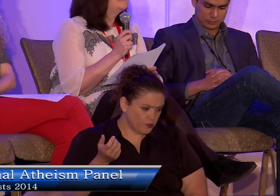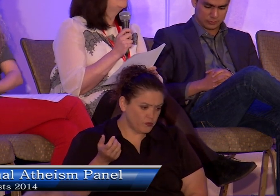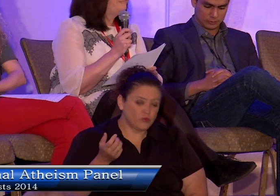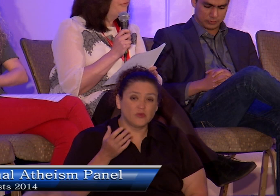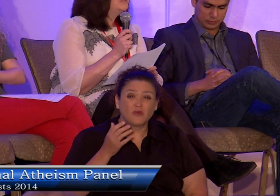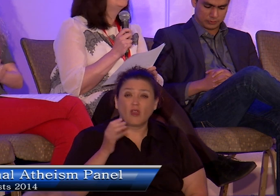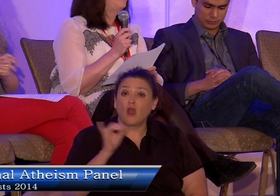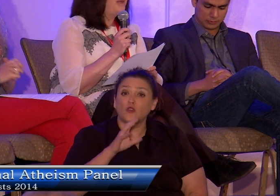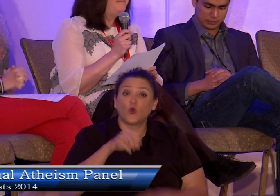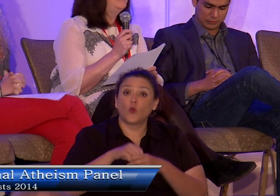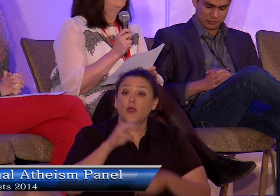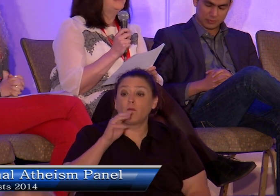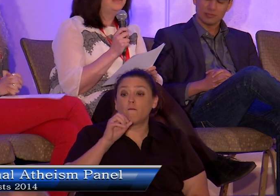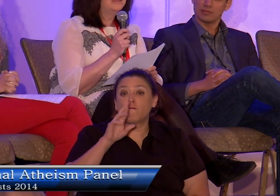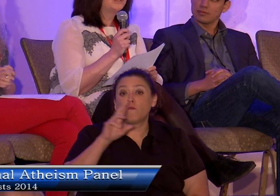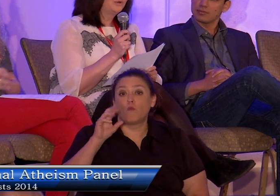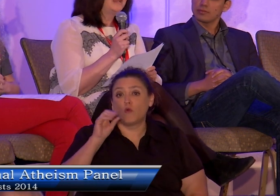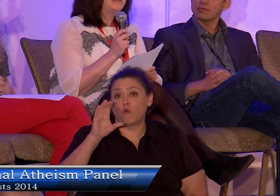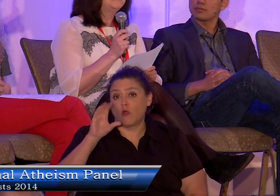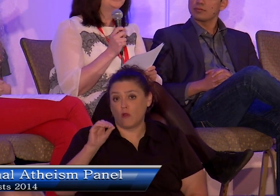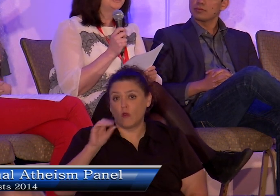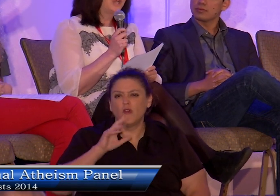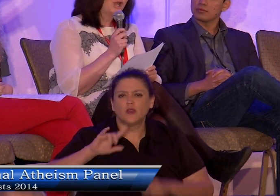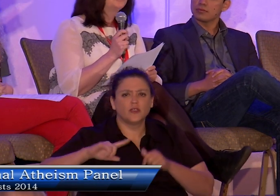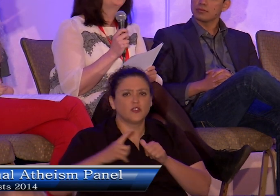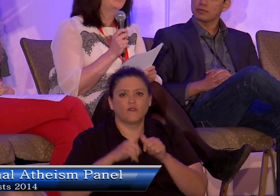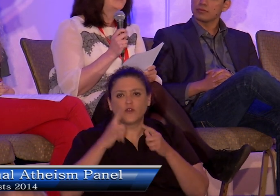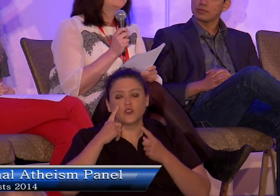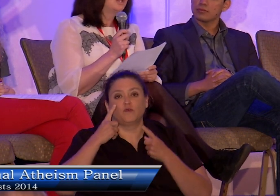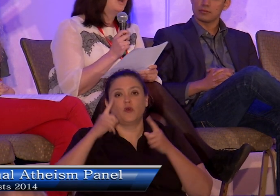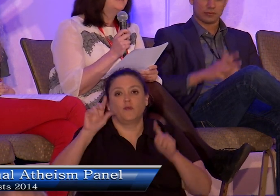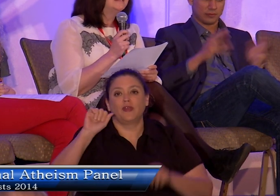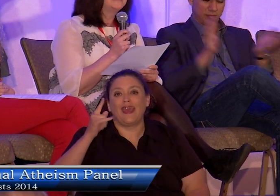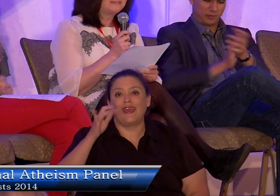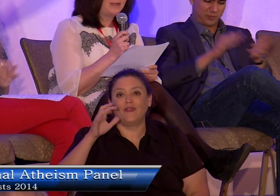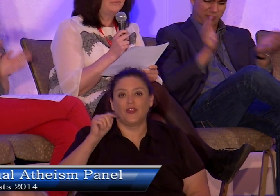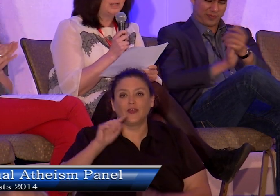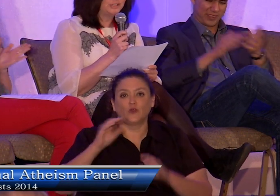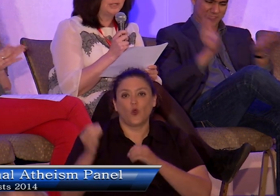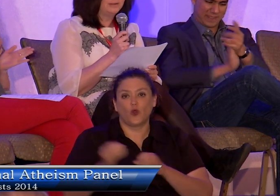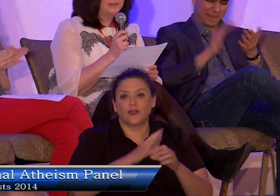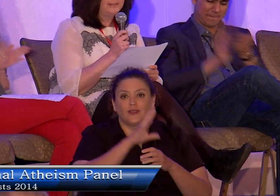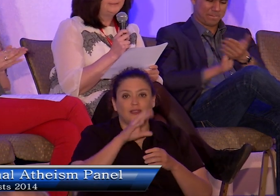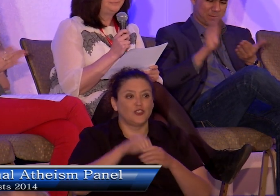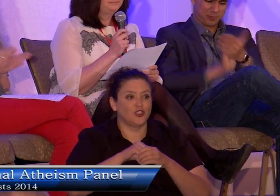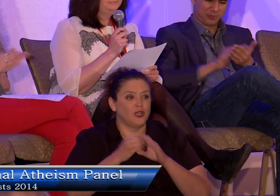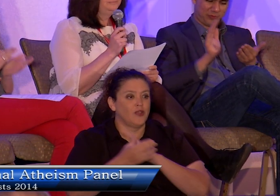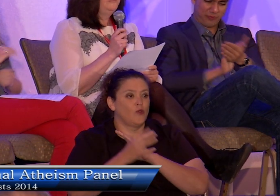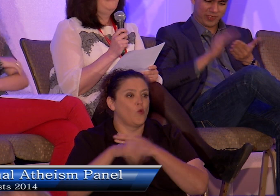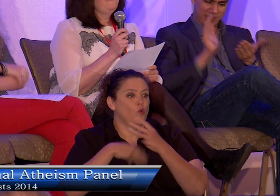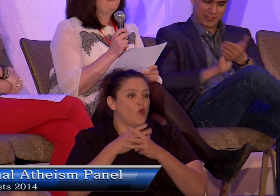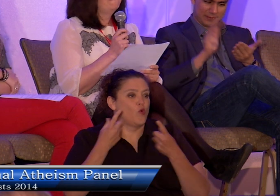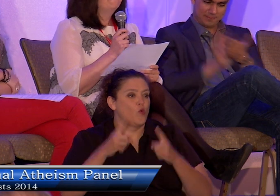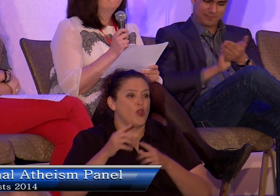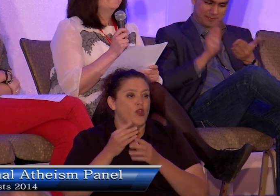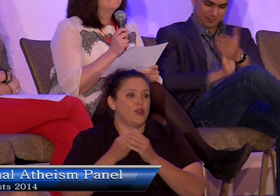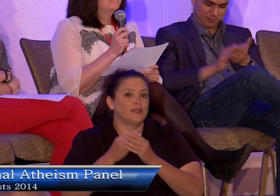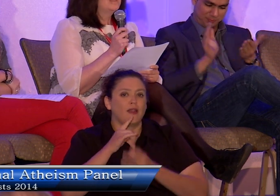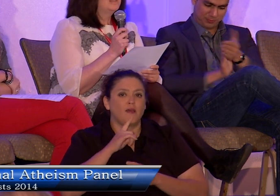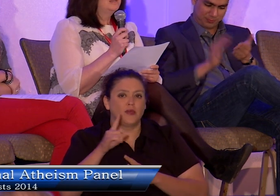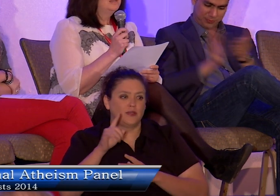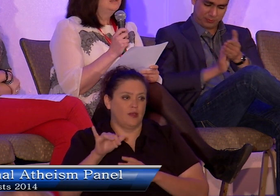Morocco, it's the first public atheist organization in a country where Islam is the state religion.